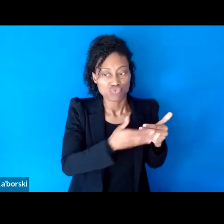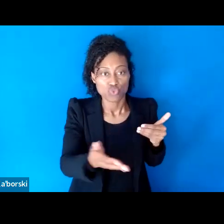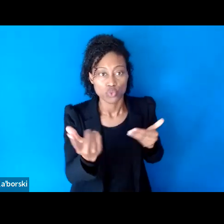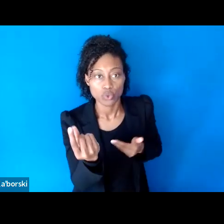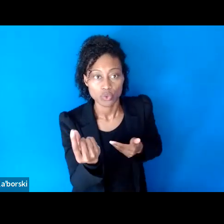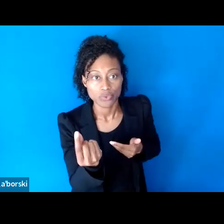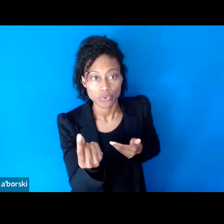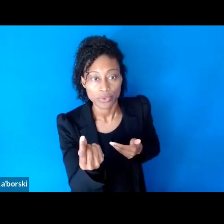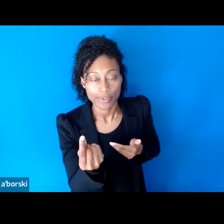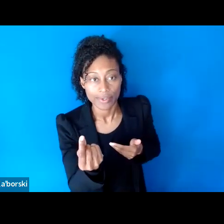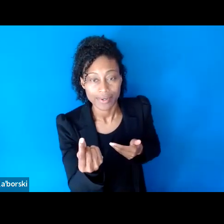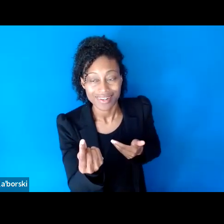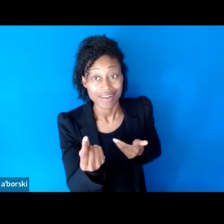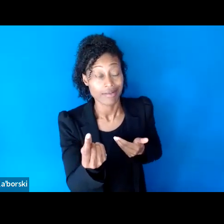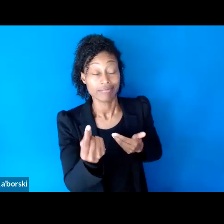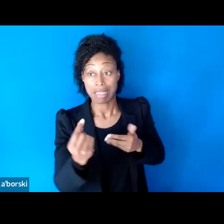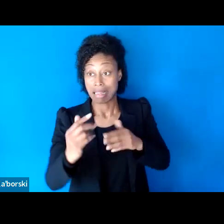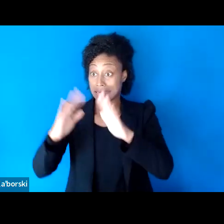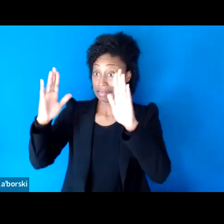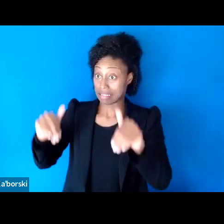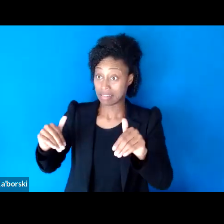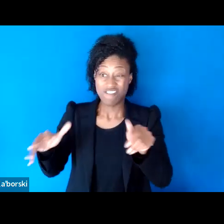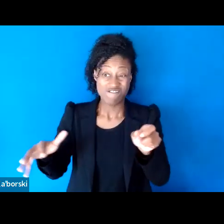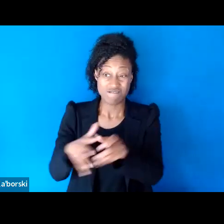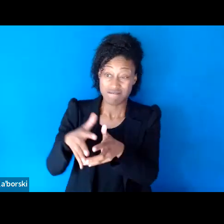is tearing down these systems of oppression.